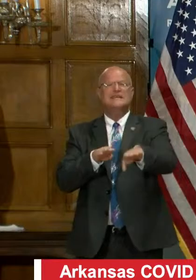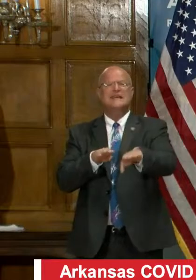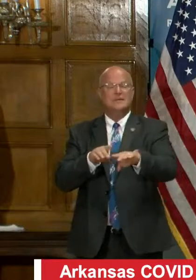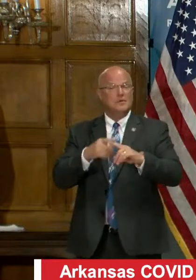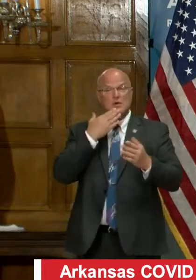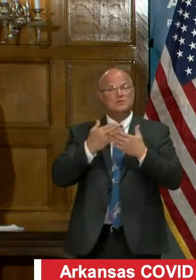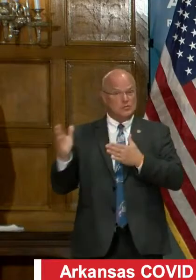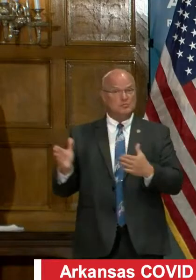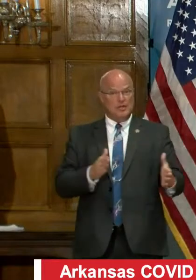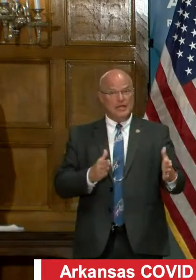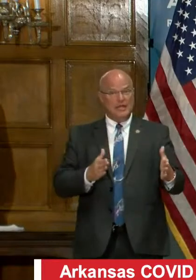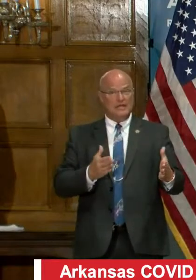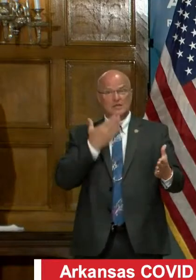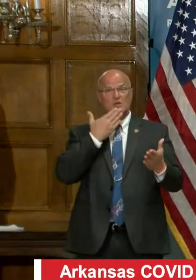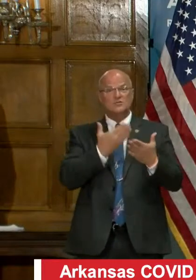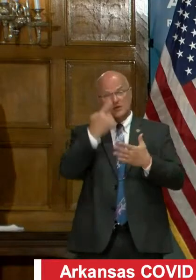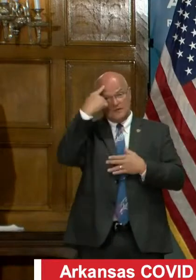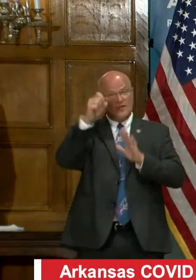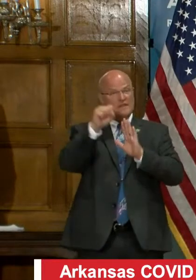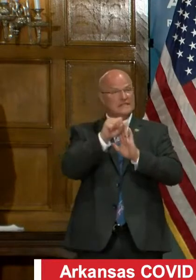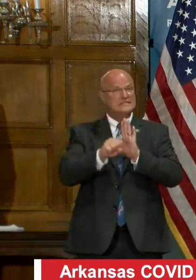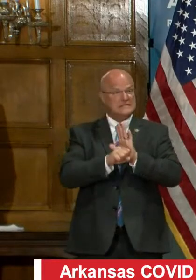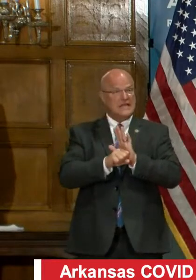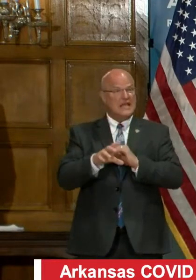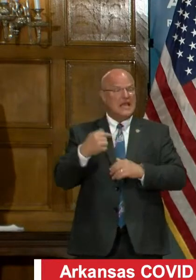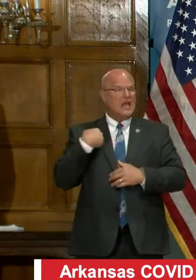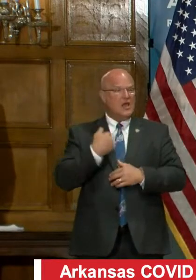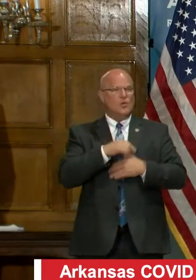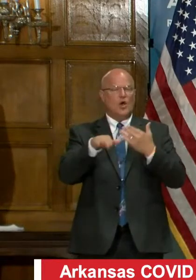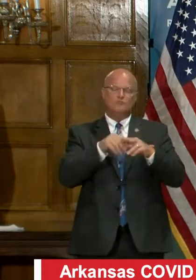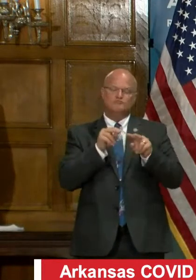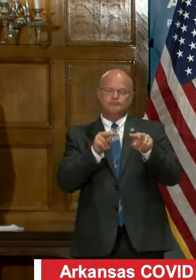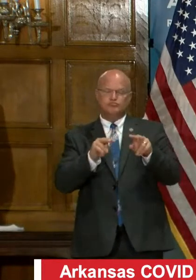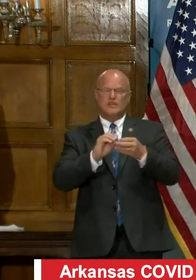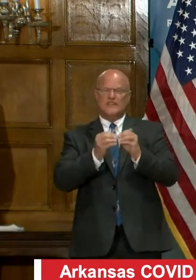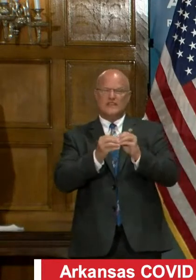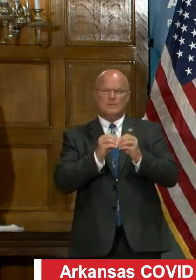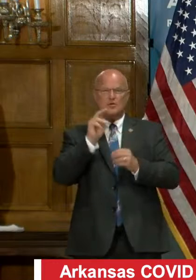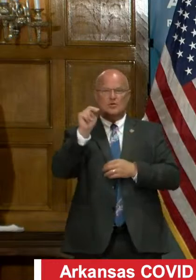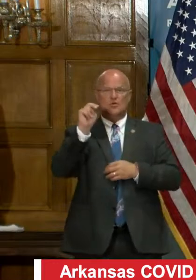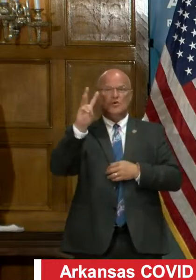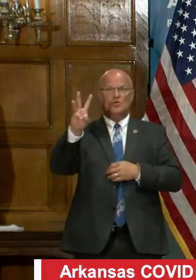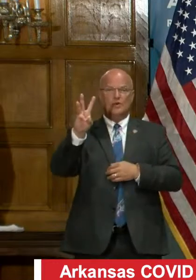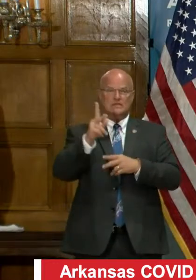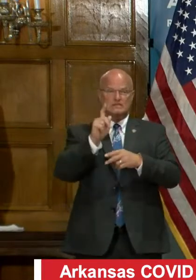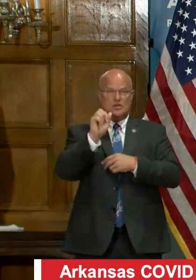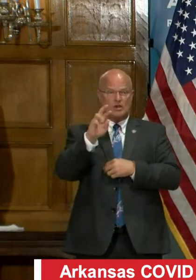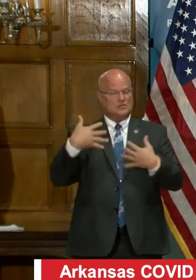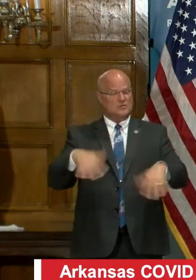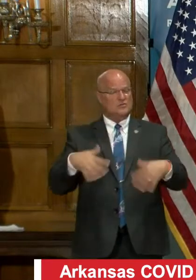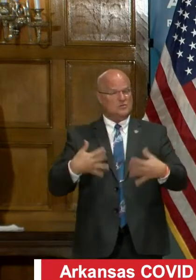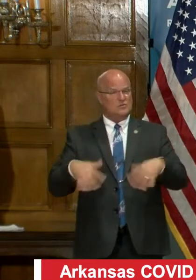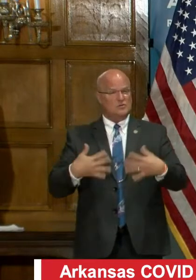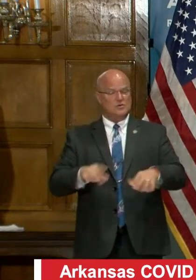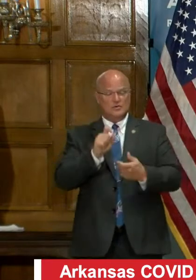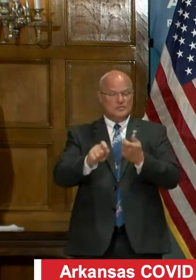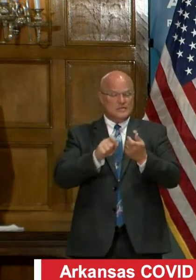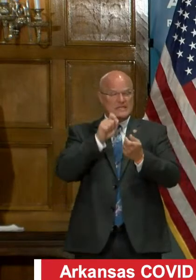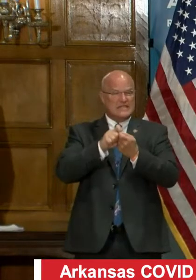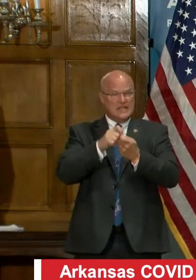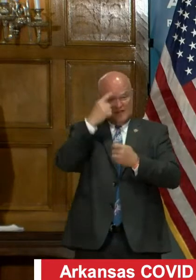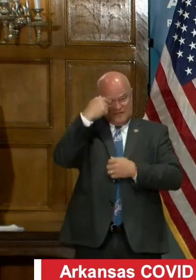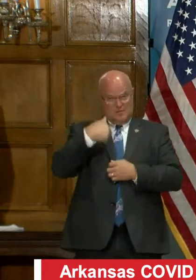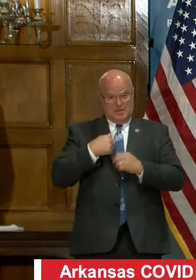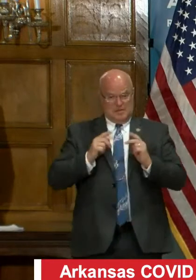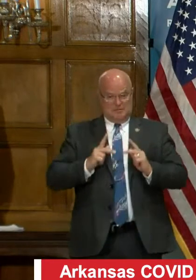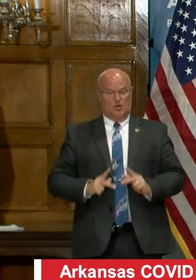good plan, and I think it's a good step for the state. And, we all are watching the numbers in Northwest Arkansas very carefully. Particularly for